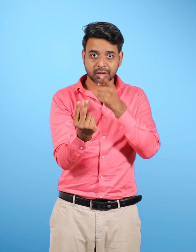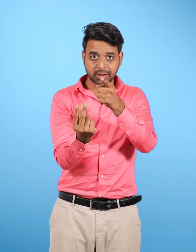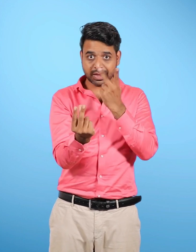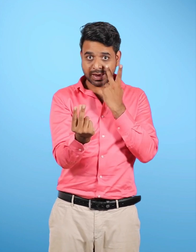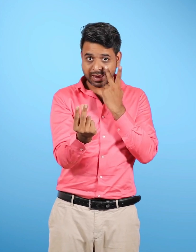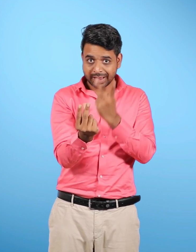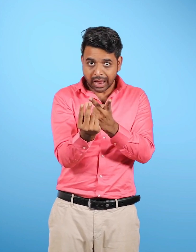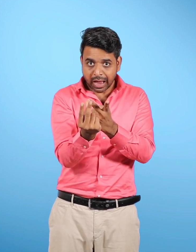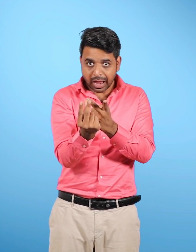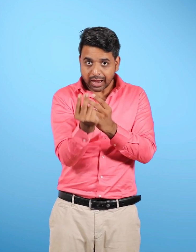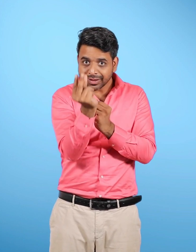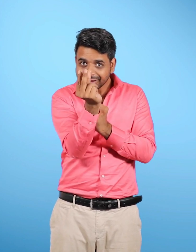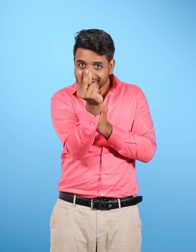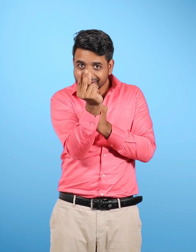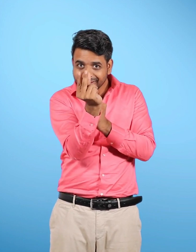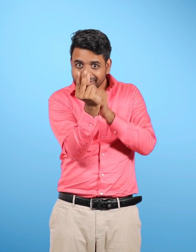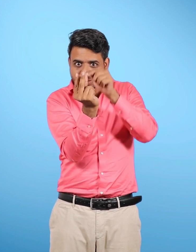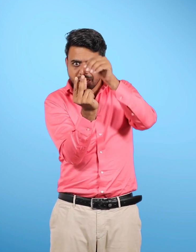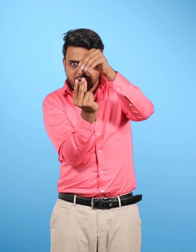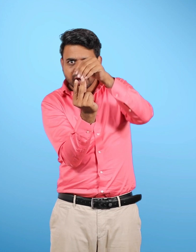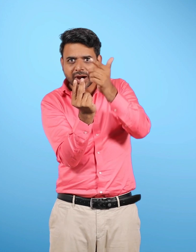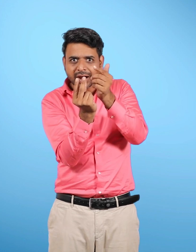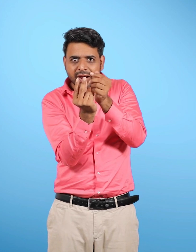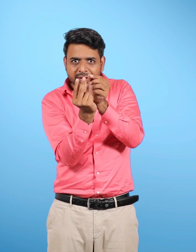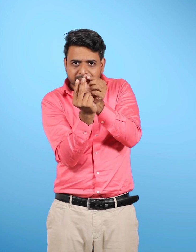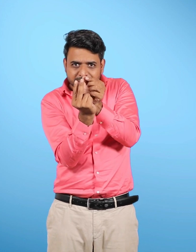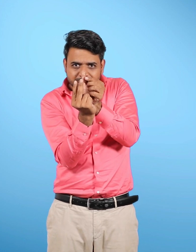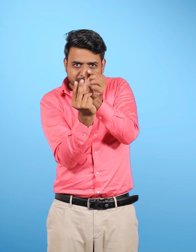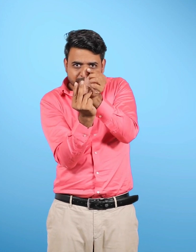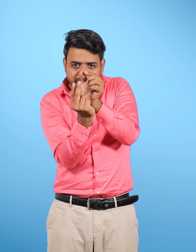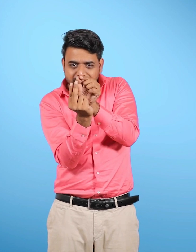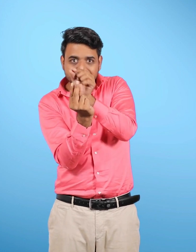Do you find a thin wire fixed in the middle of the glass bulb?